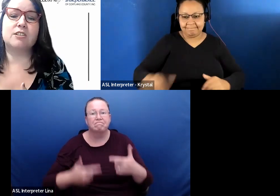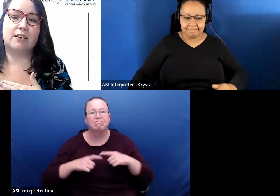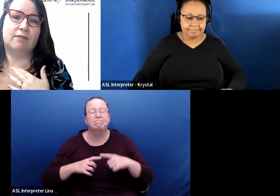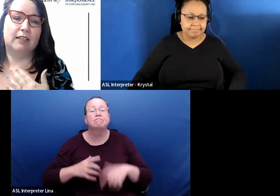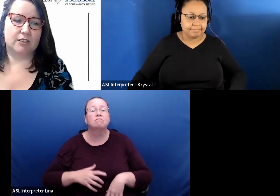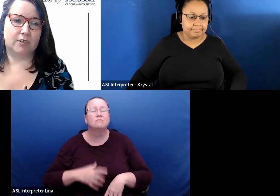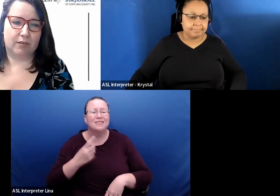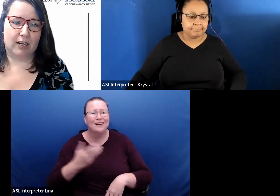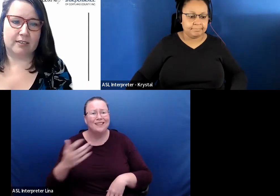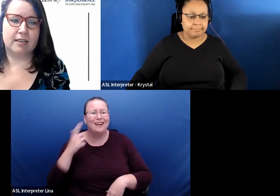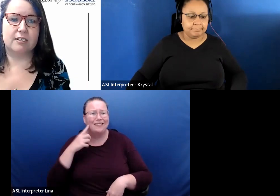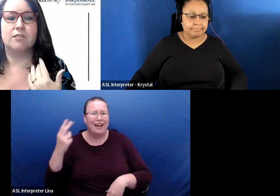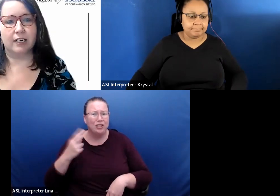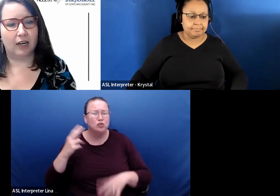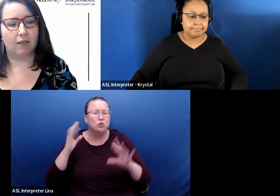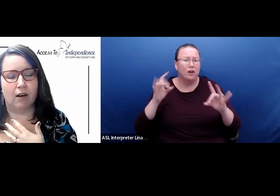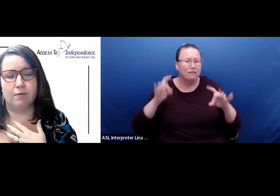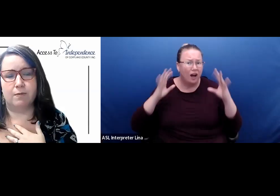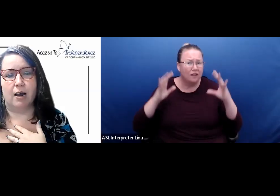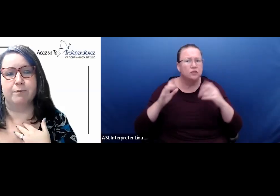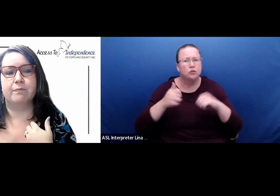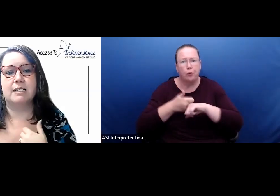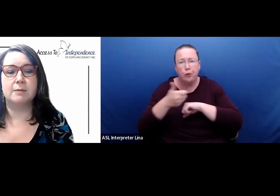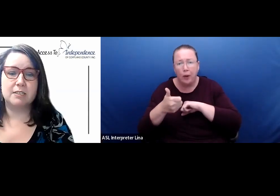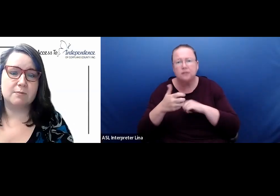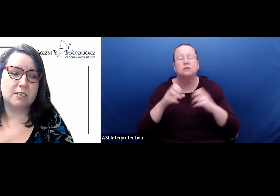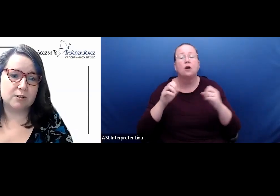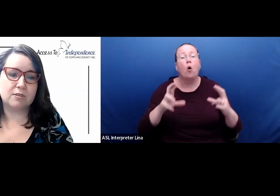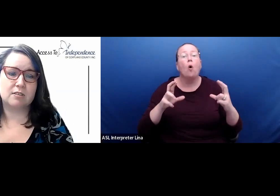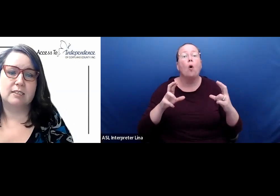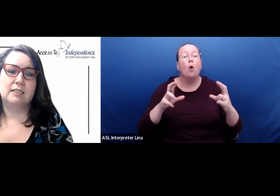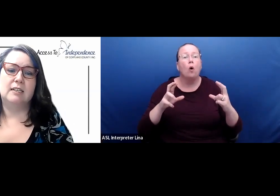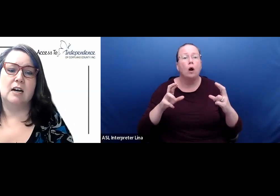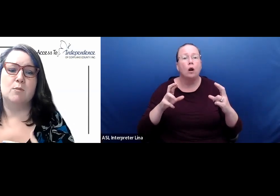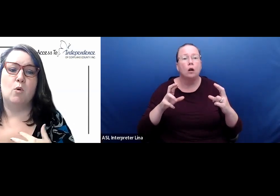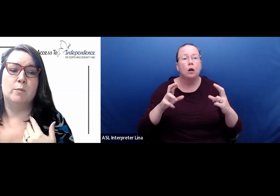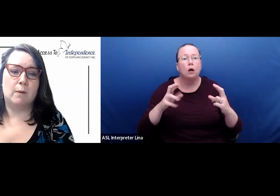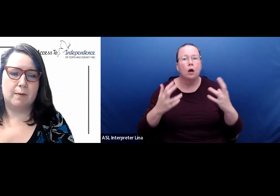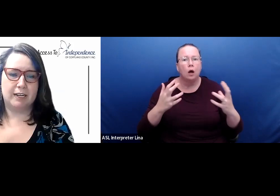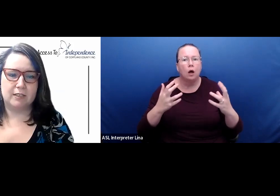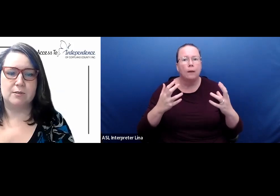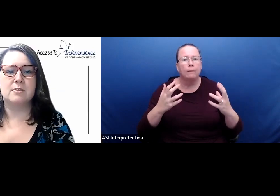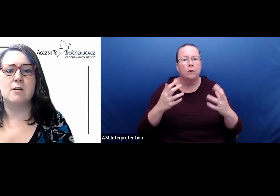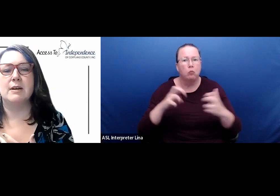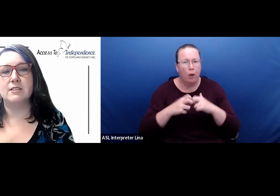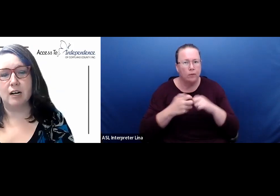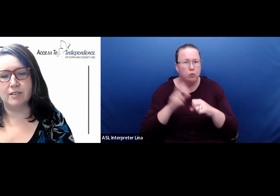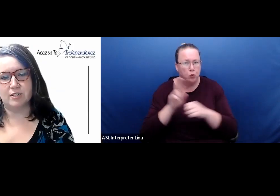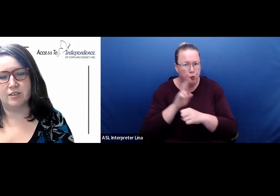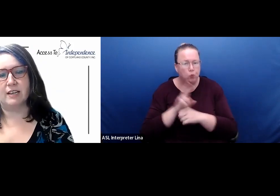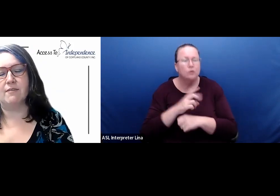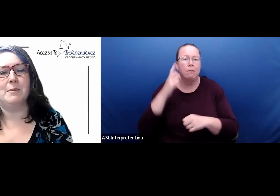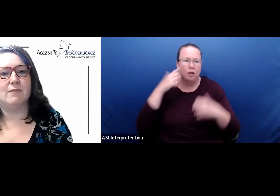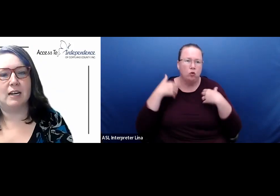like history of violence or threats, history of substance misuse or problematic use, mental